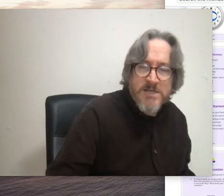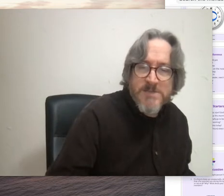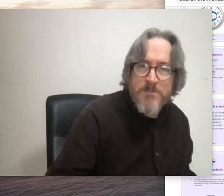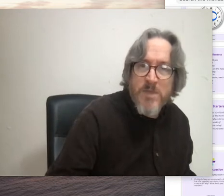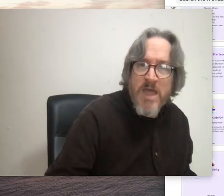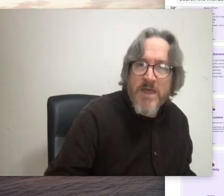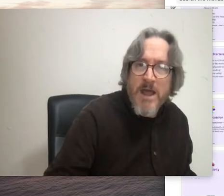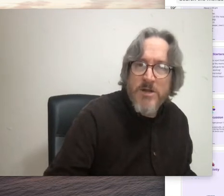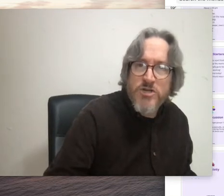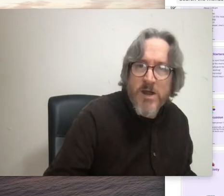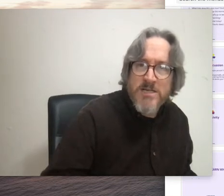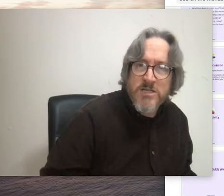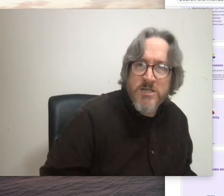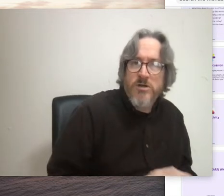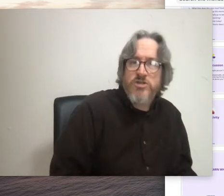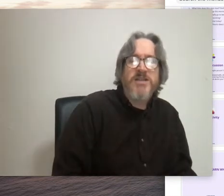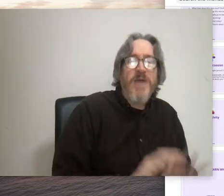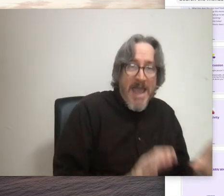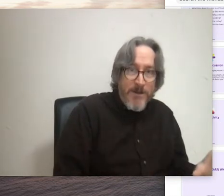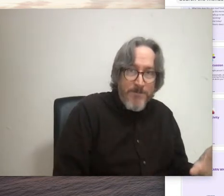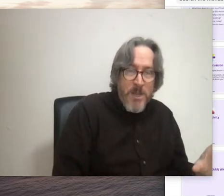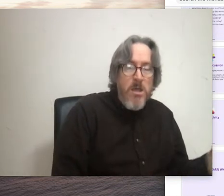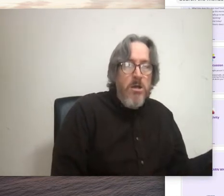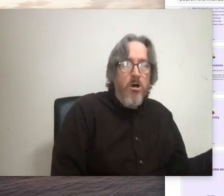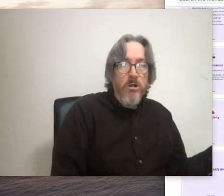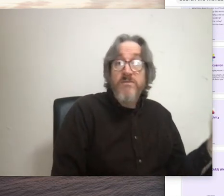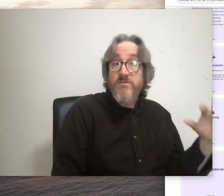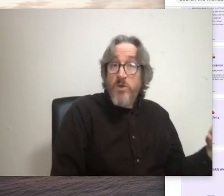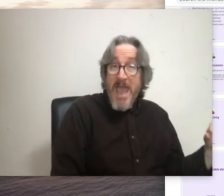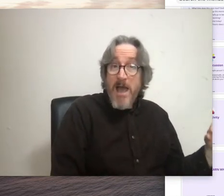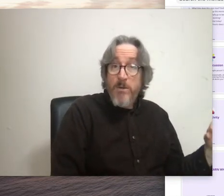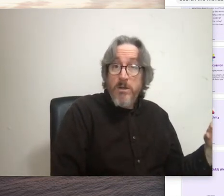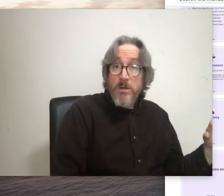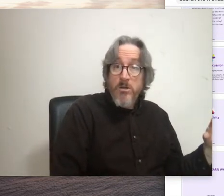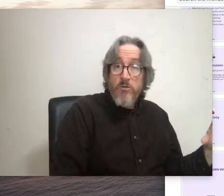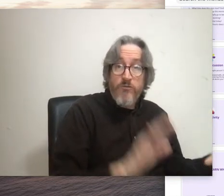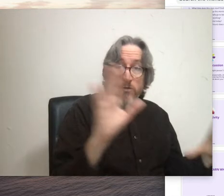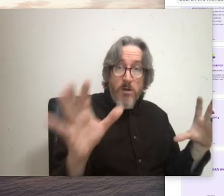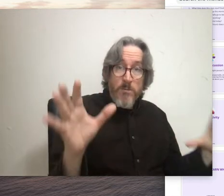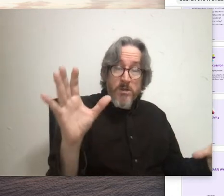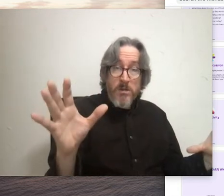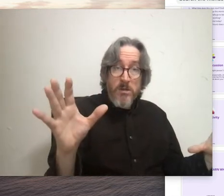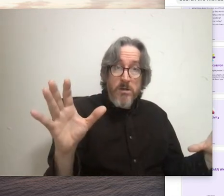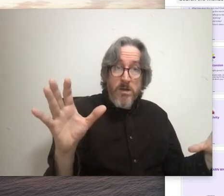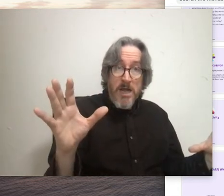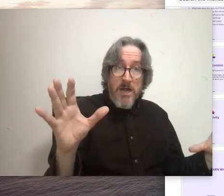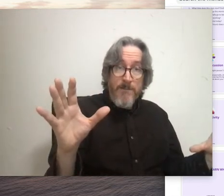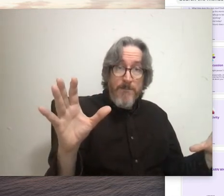interesting things. And then I'm going to try to add all of the vocab